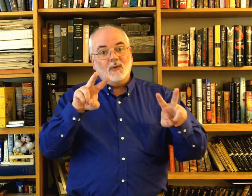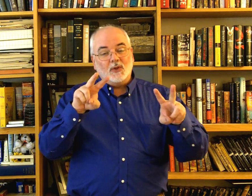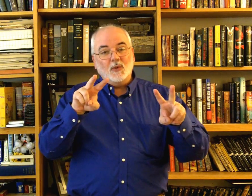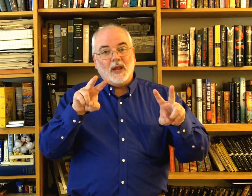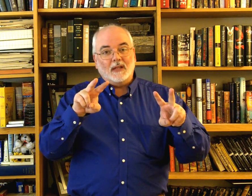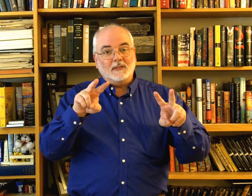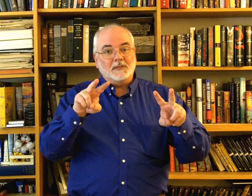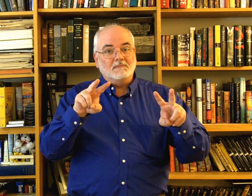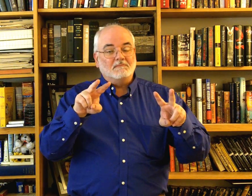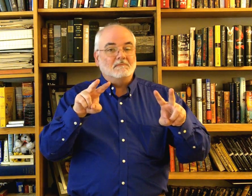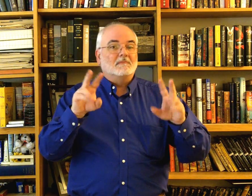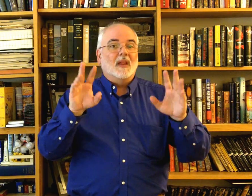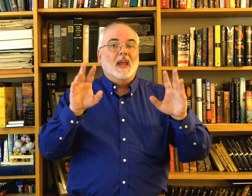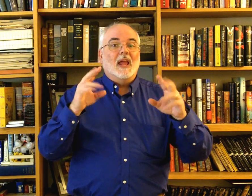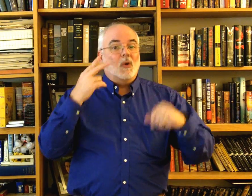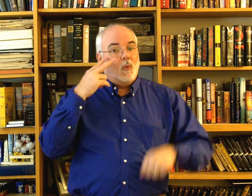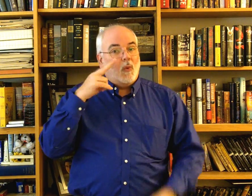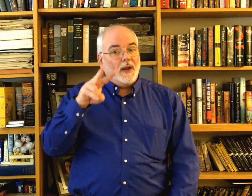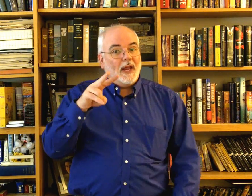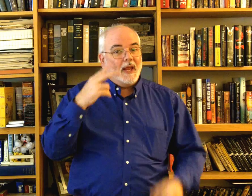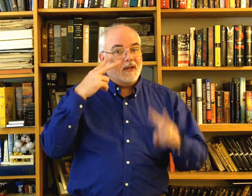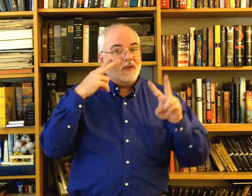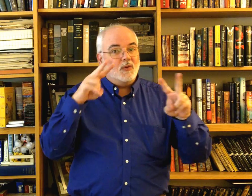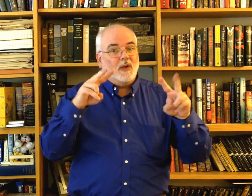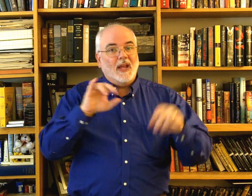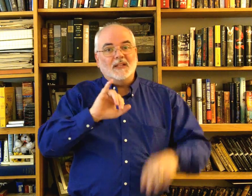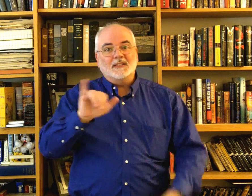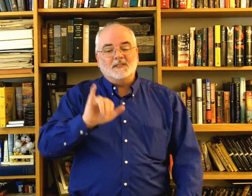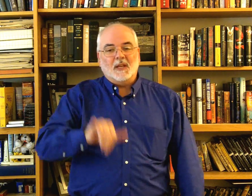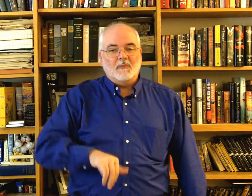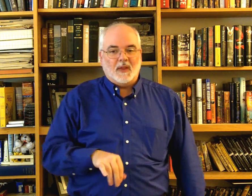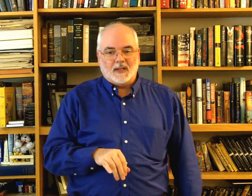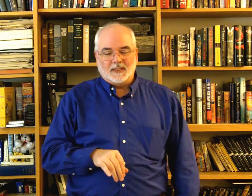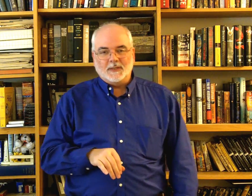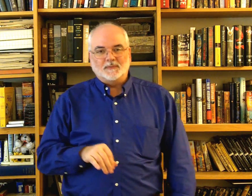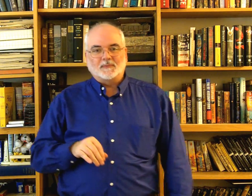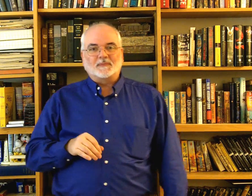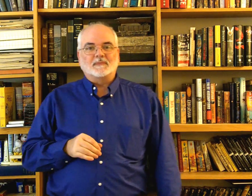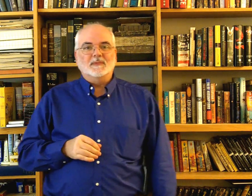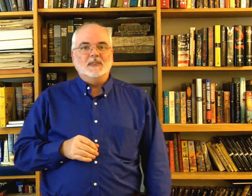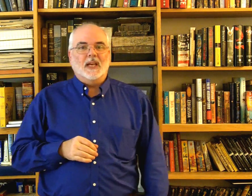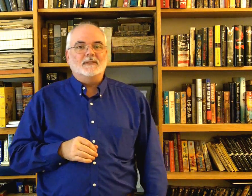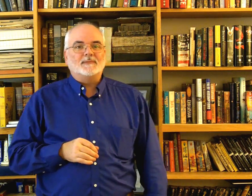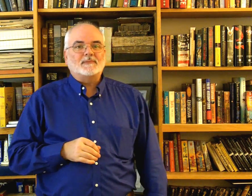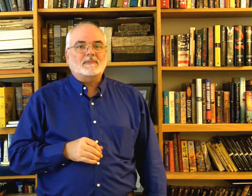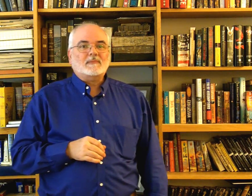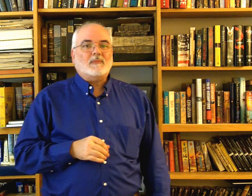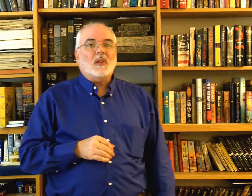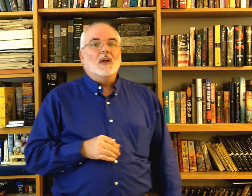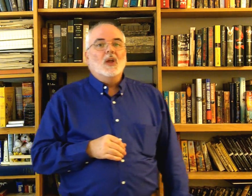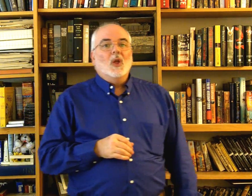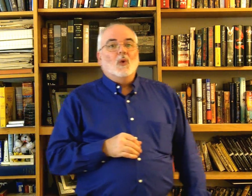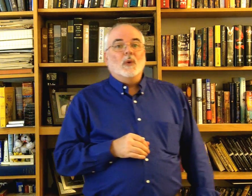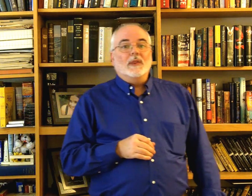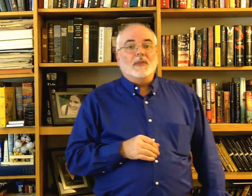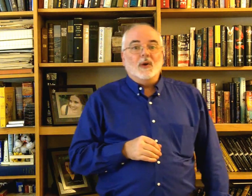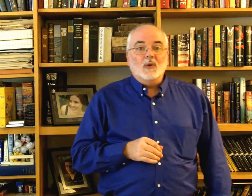two hands. One hand, two hands, same thing. Okay? When those